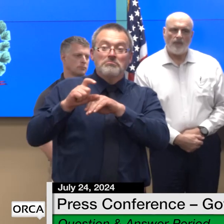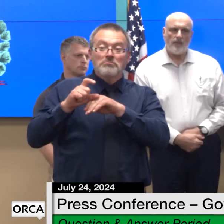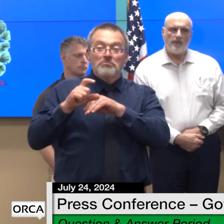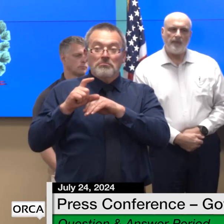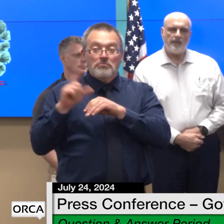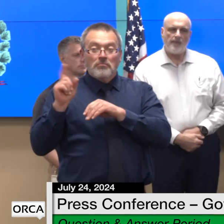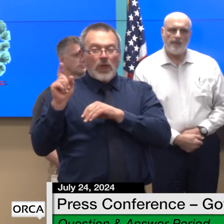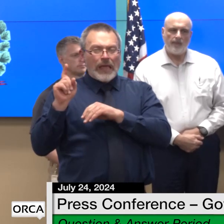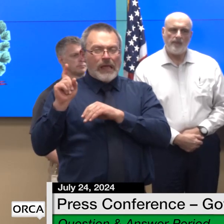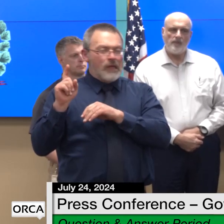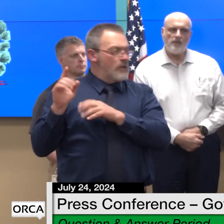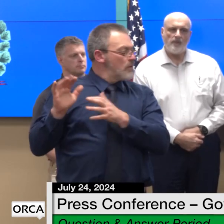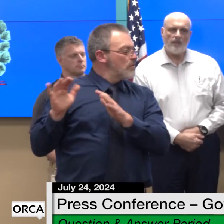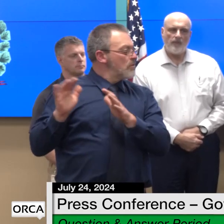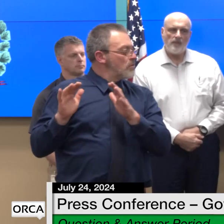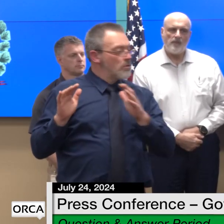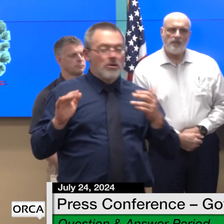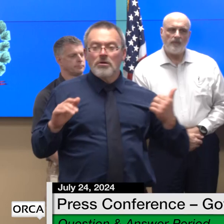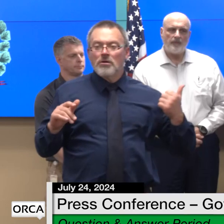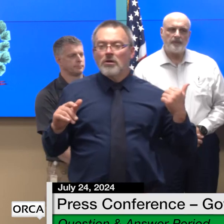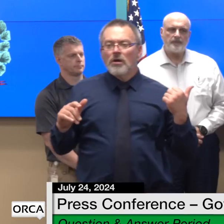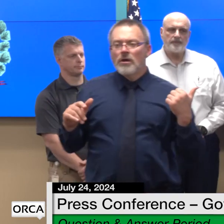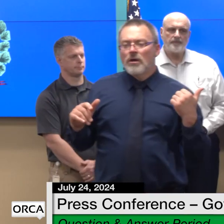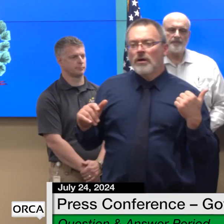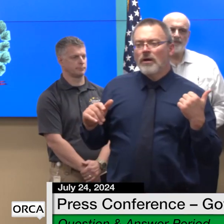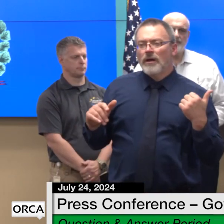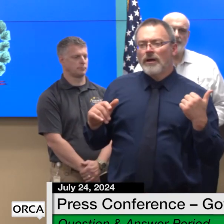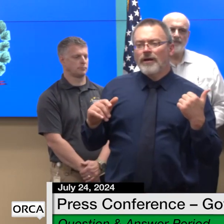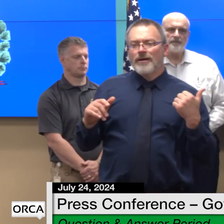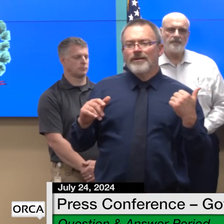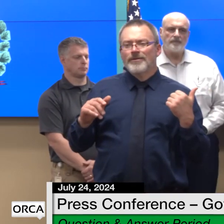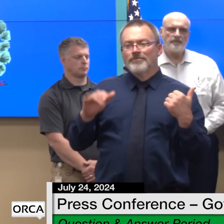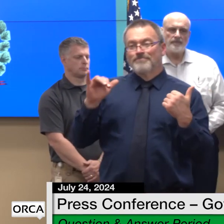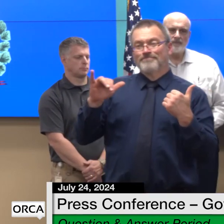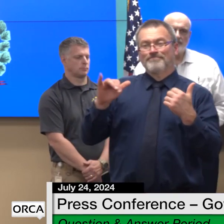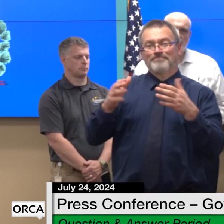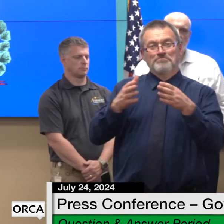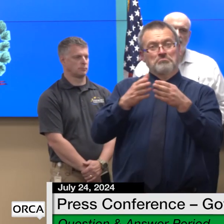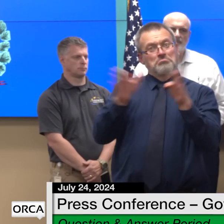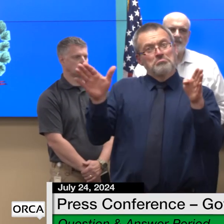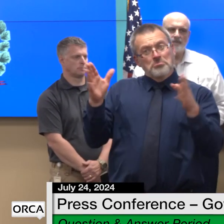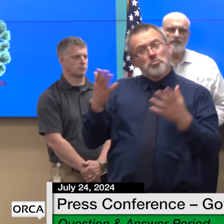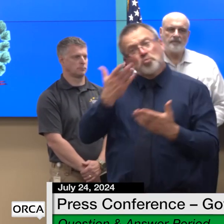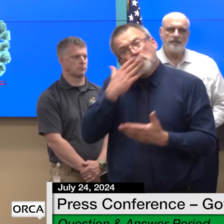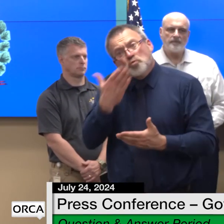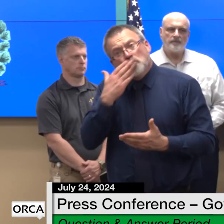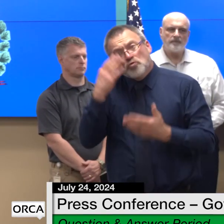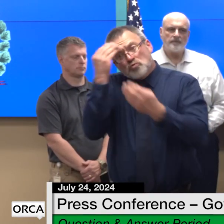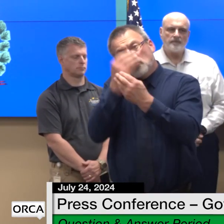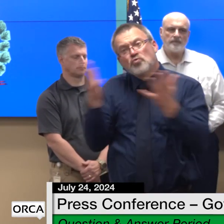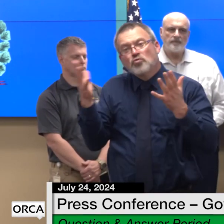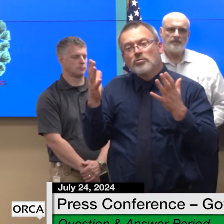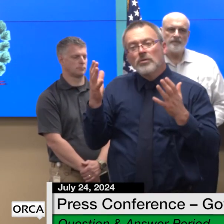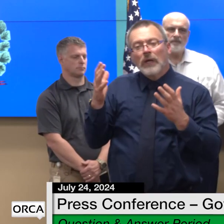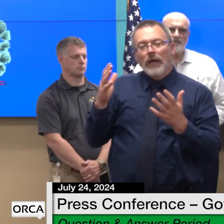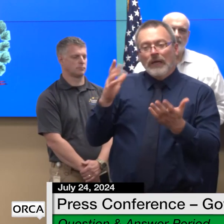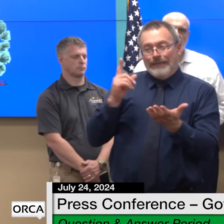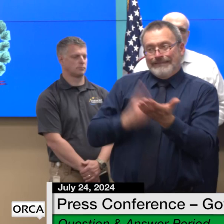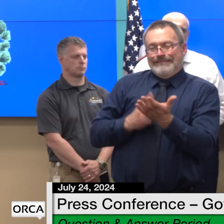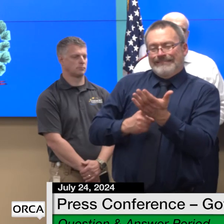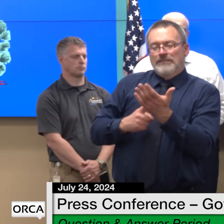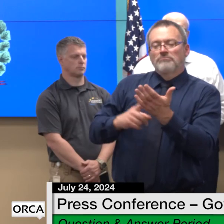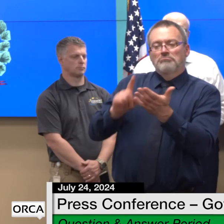Yeah. What did you hear? Generally good news. And then we'll be able to talk about that next week. But